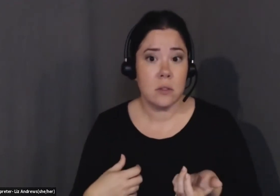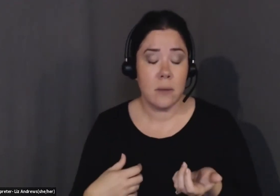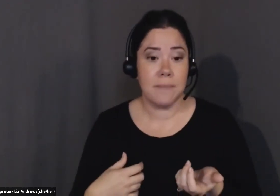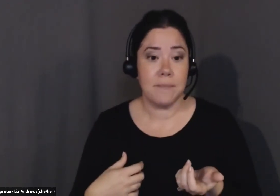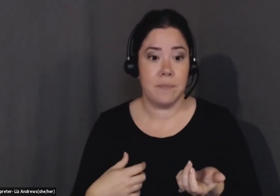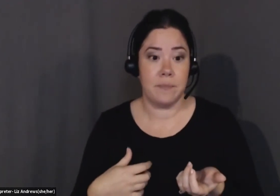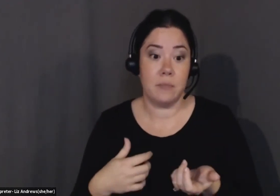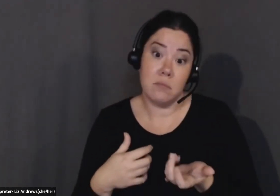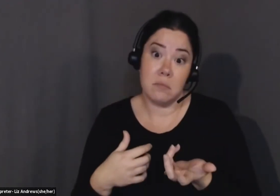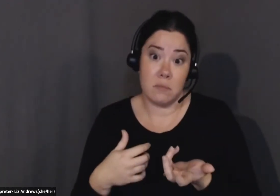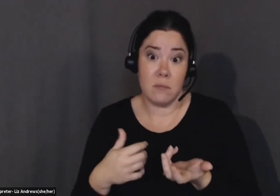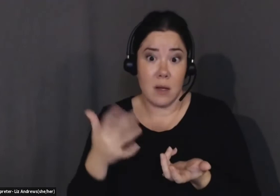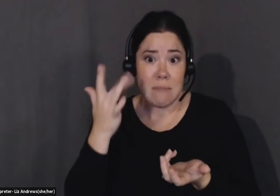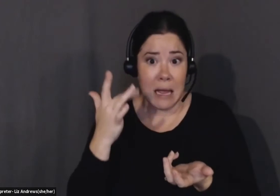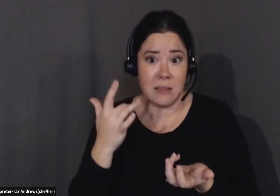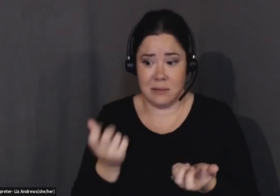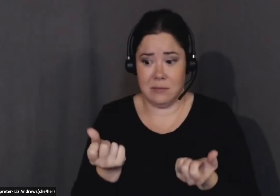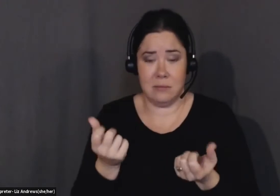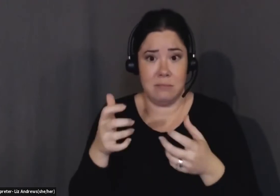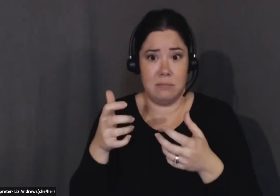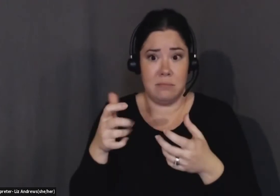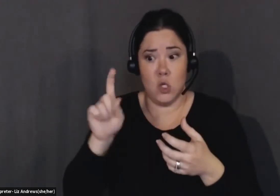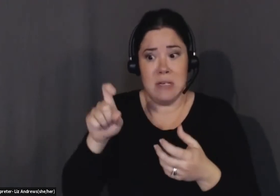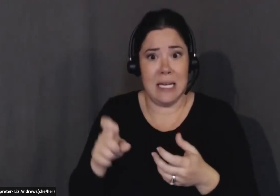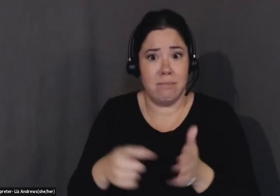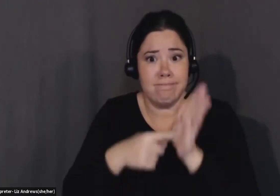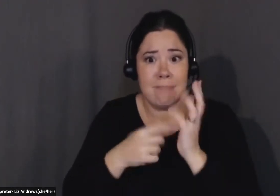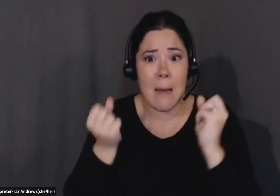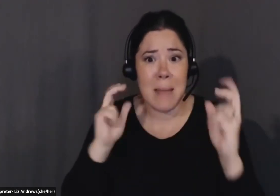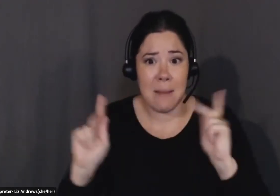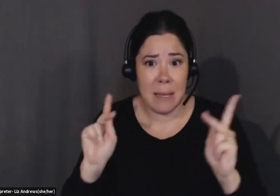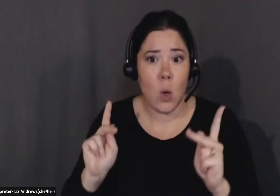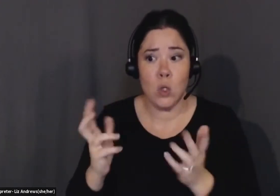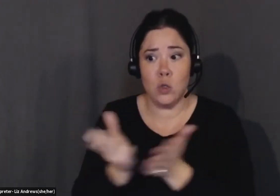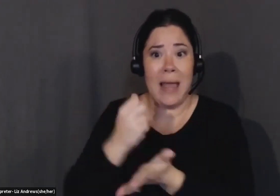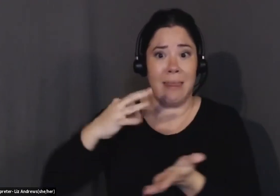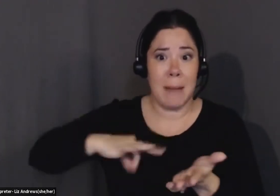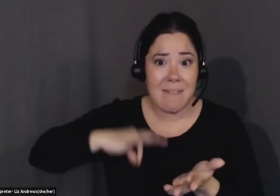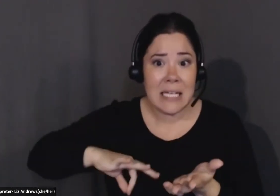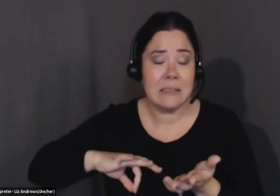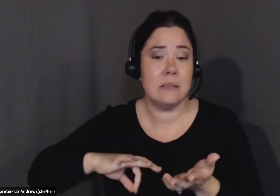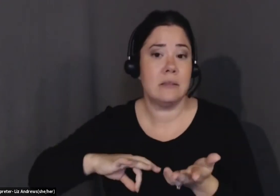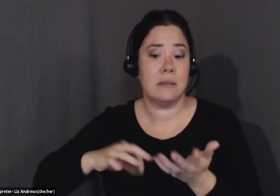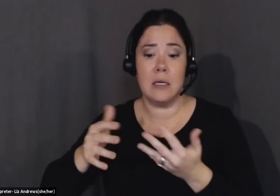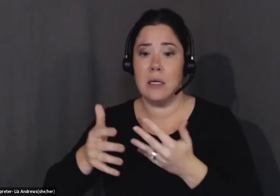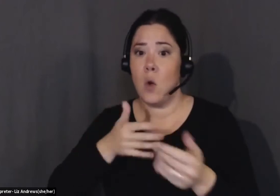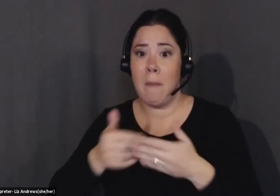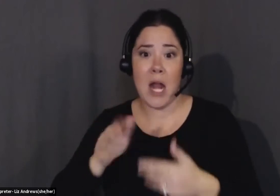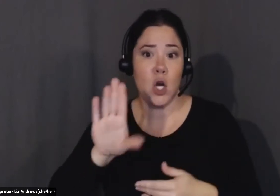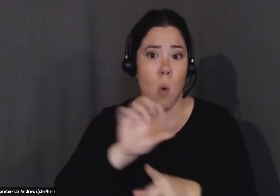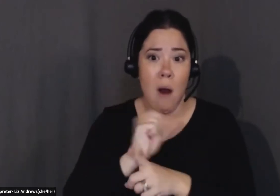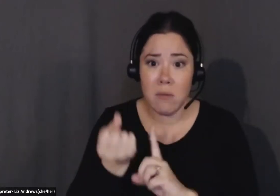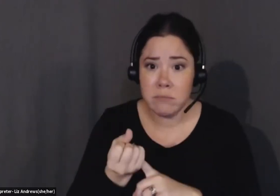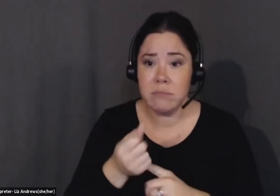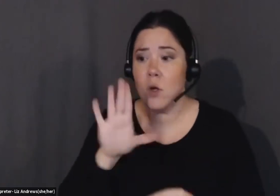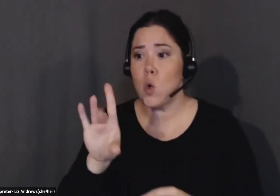it does take a village to get these benefits, no matter what your diagnosis is, or how many you have,